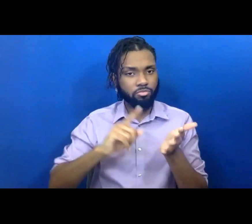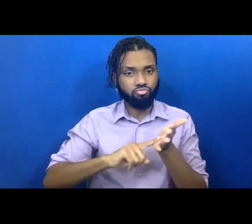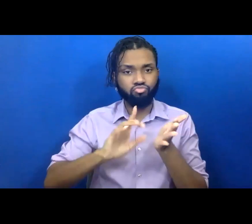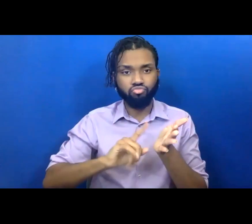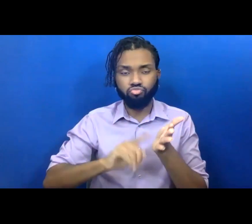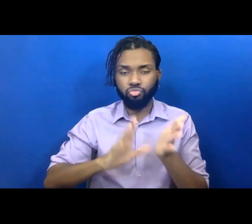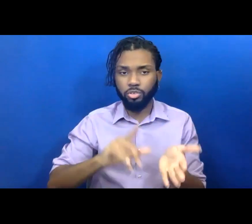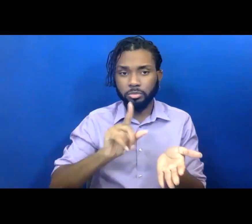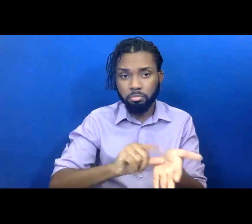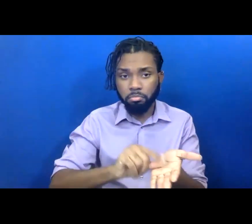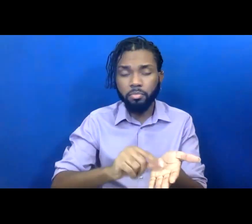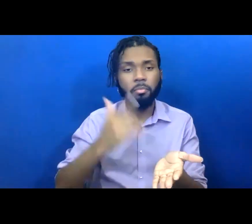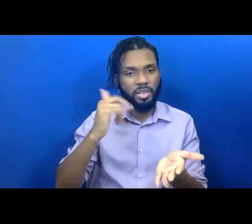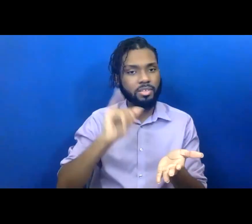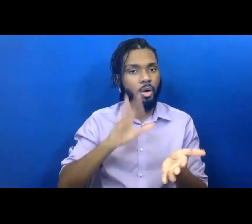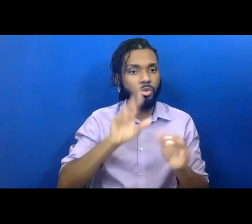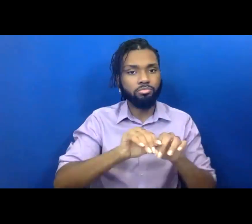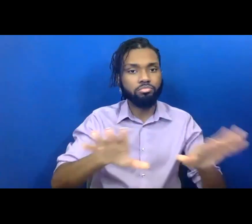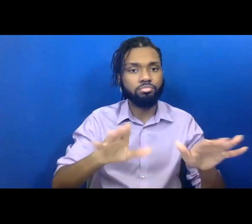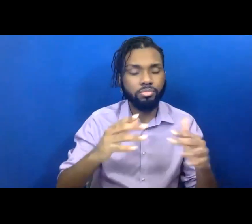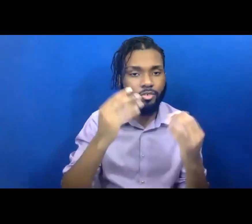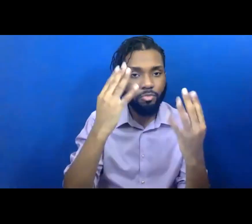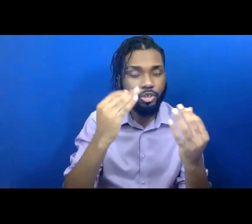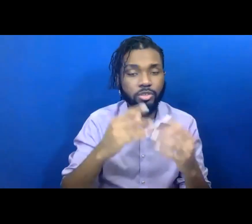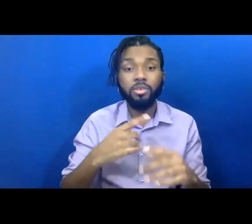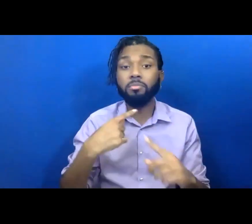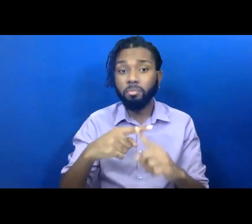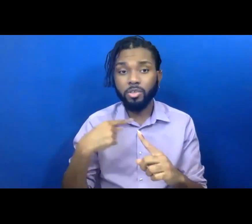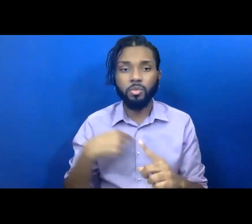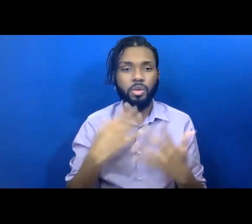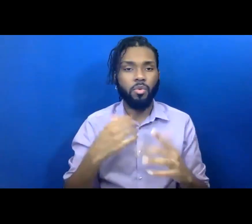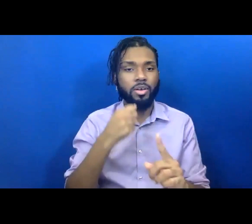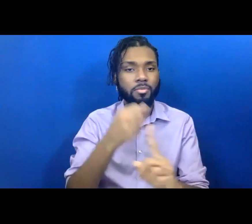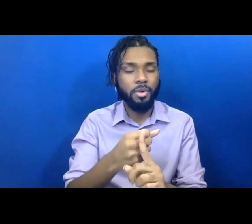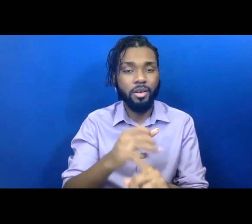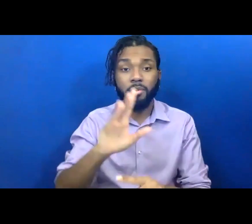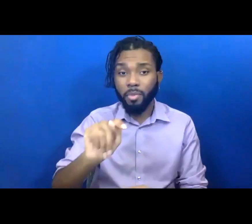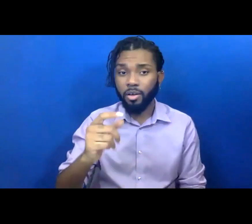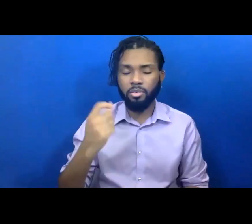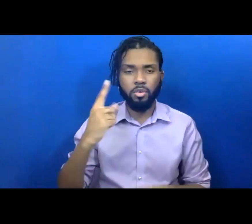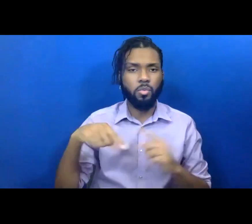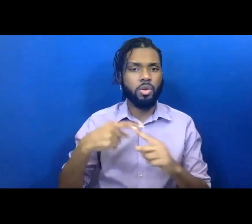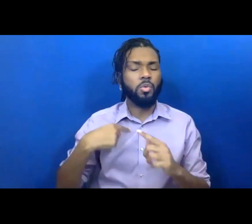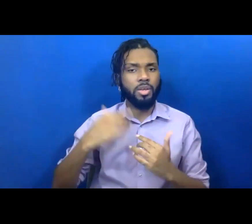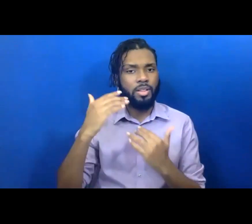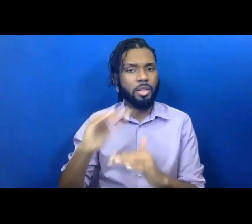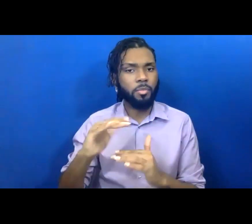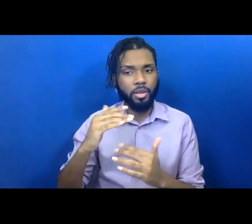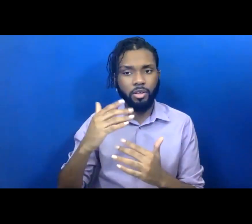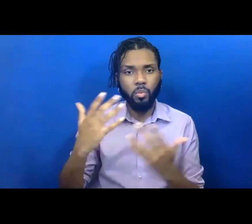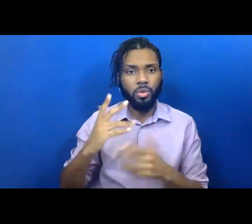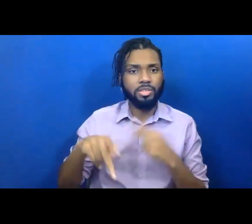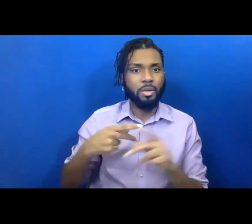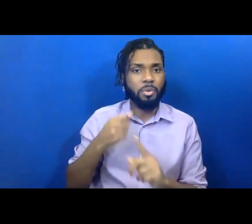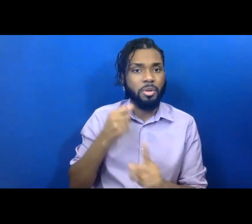dissemination of information. We also want to have impact, but when we limit our notions of what kind of impact we have to just